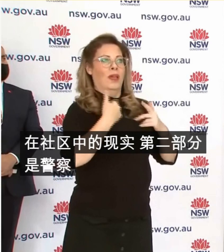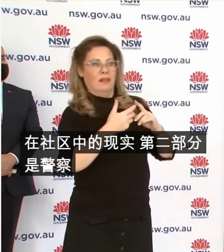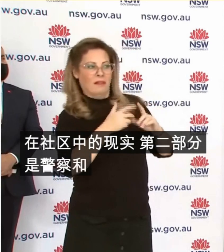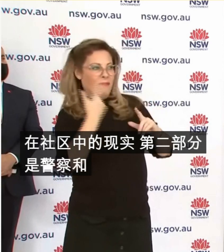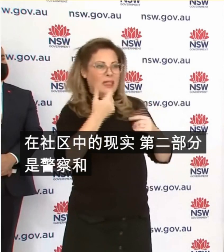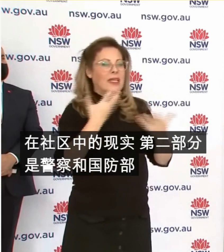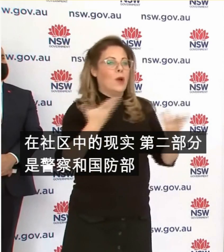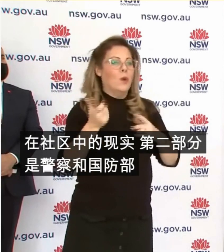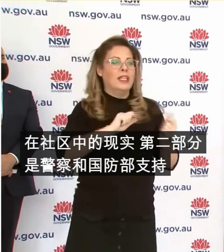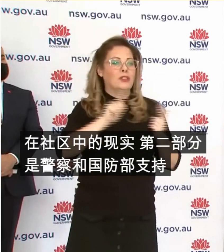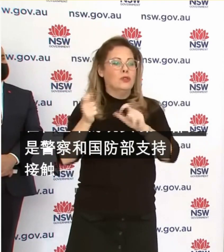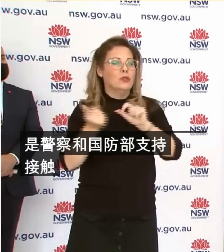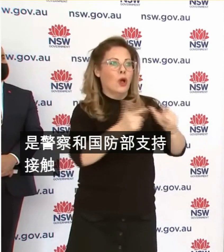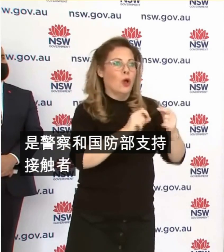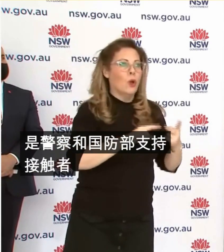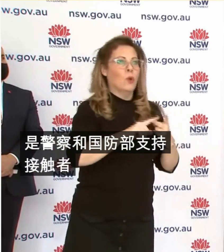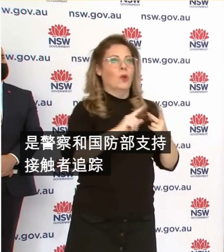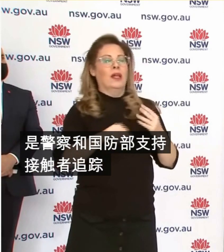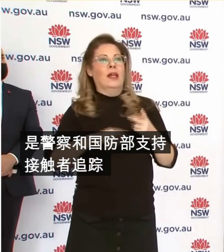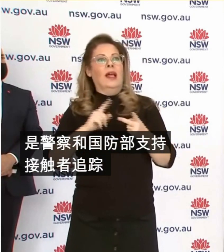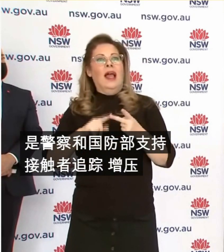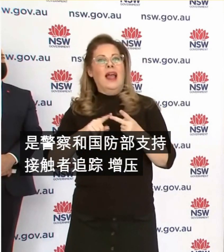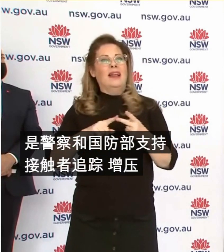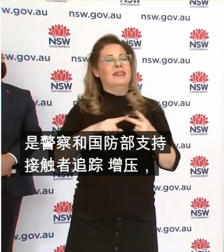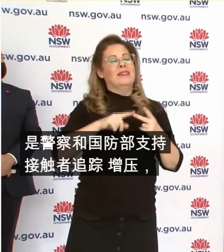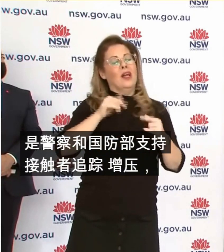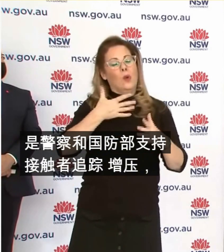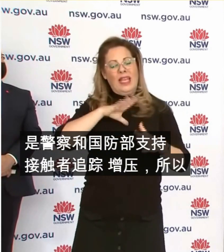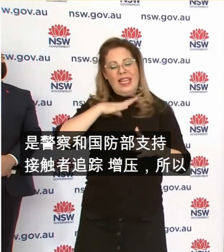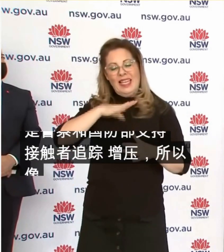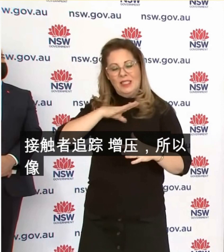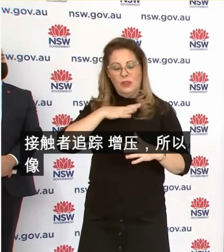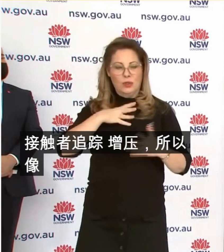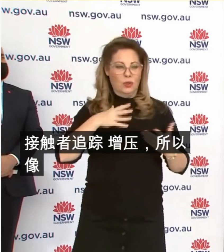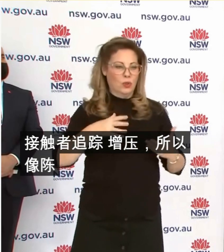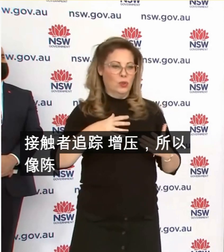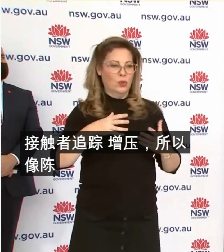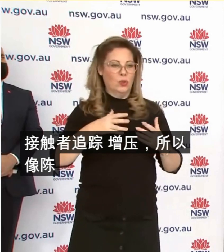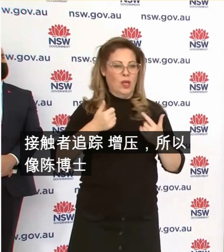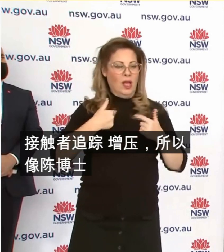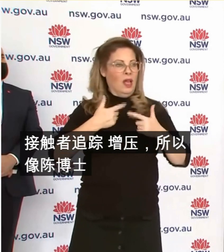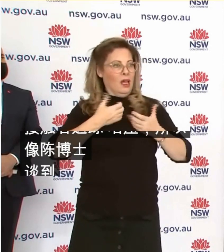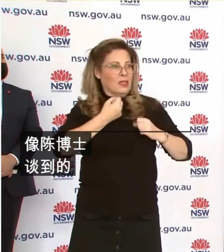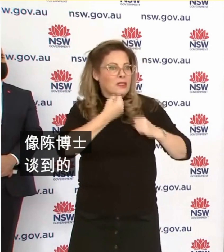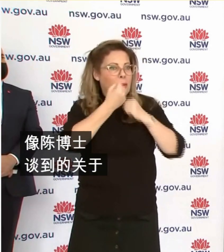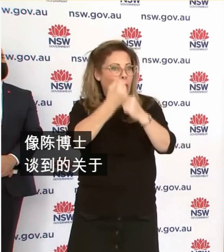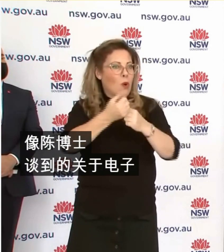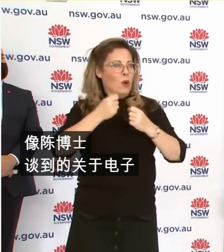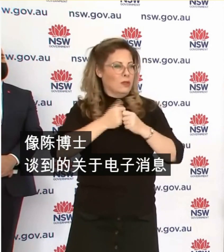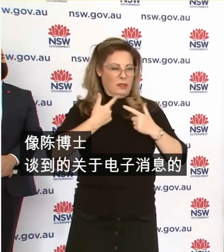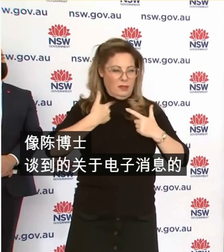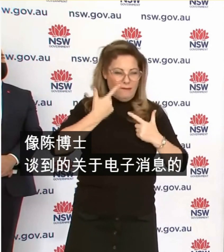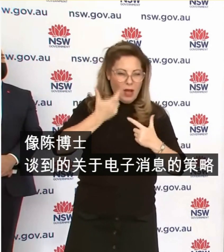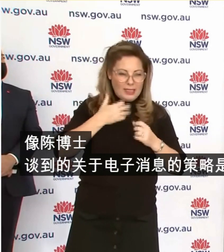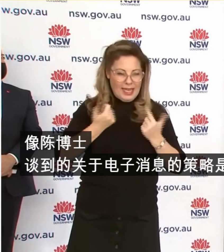of that is for police and defence to support the contact tracing, supercharge that, so things like the strategies that Dr. Chan spoke